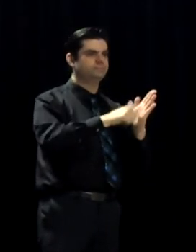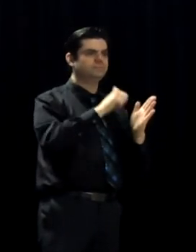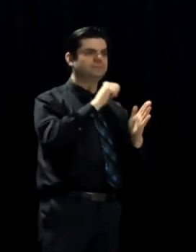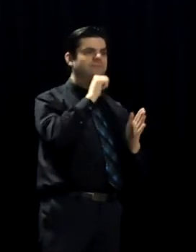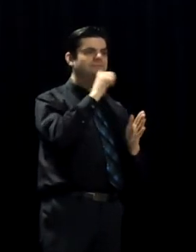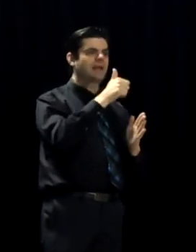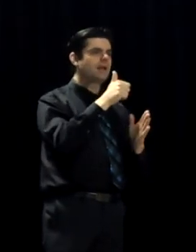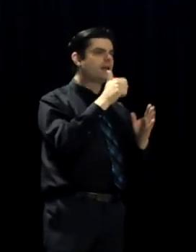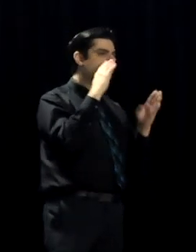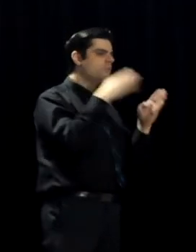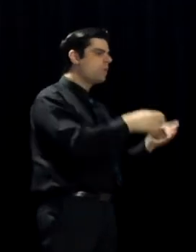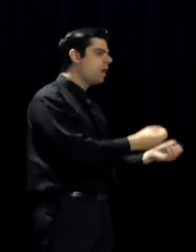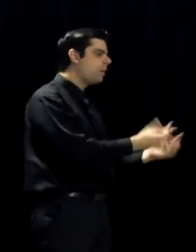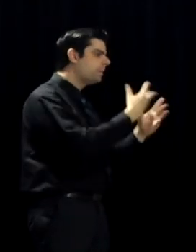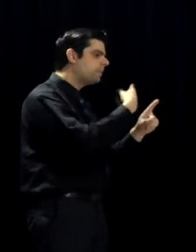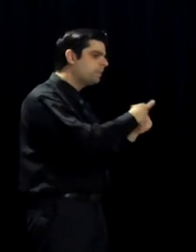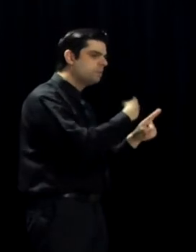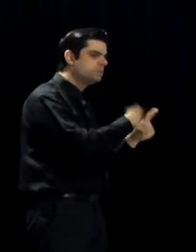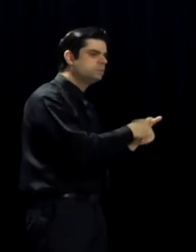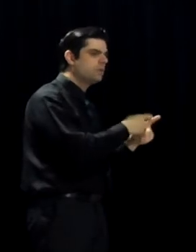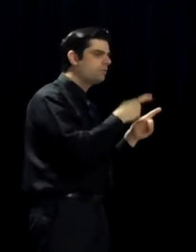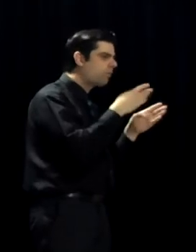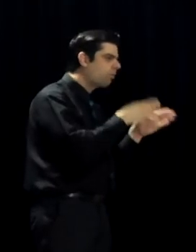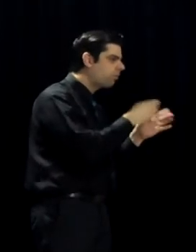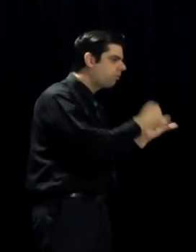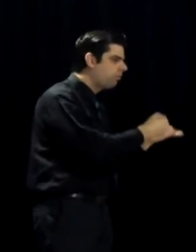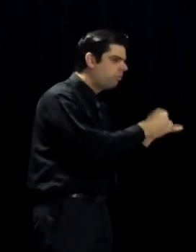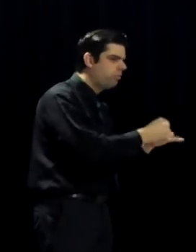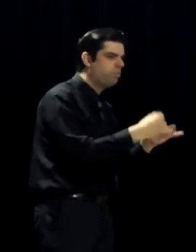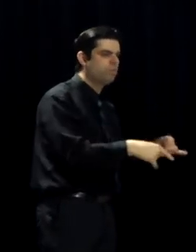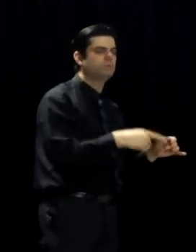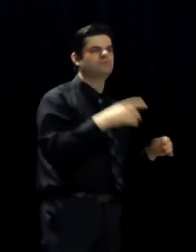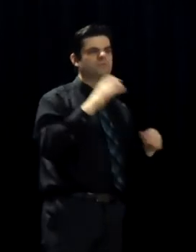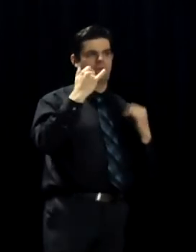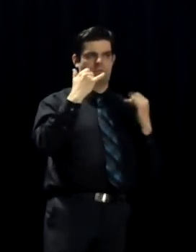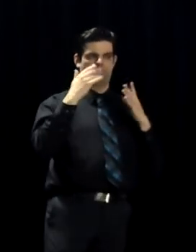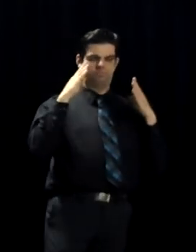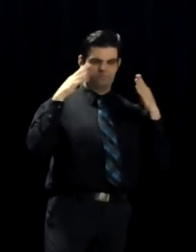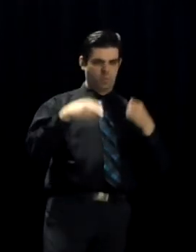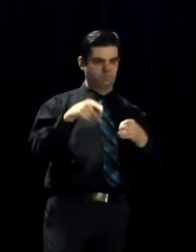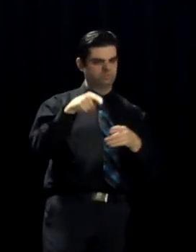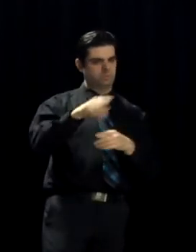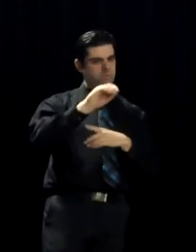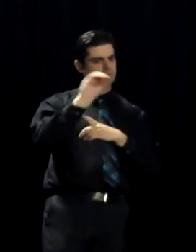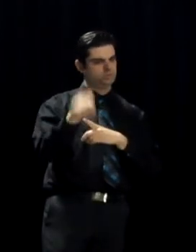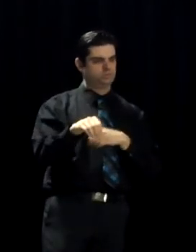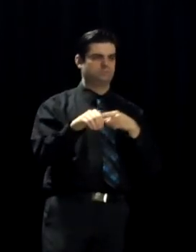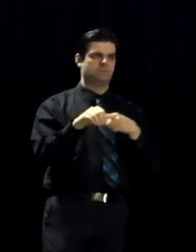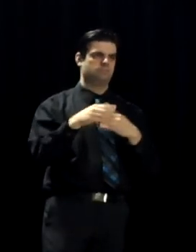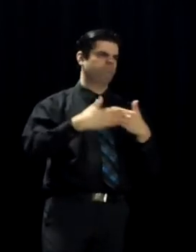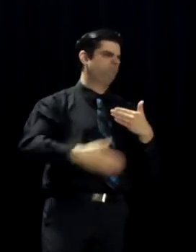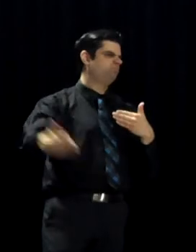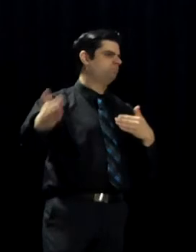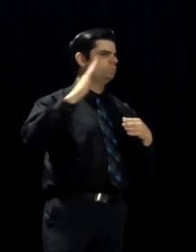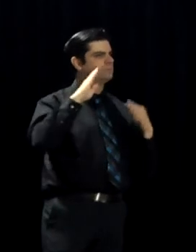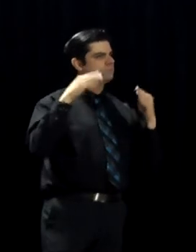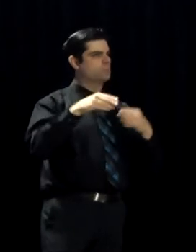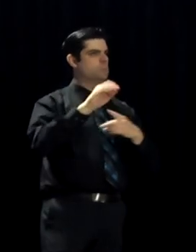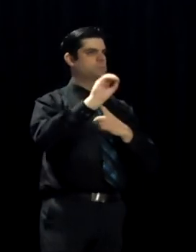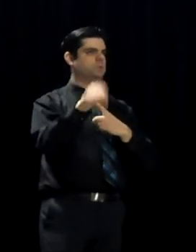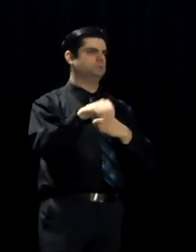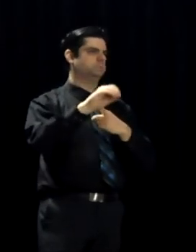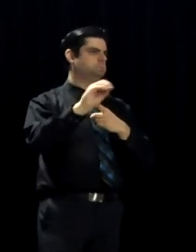the percentage, the infection rate, because we're doing so many tests each day now. There will continue to be